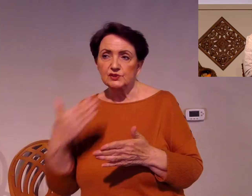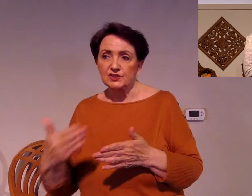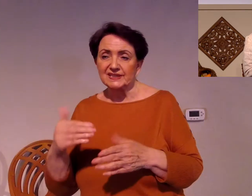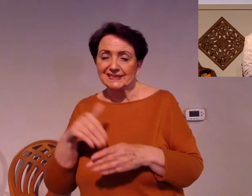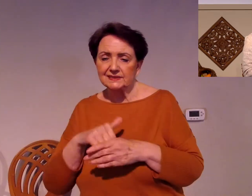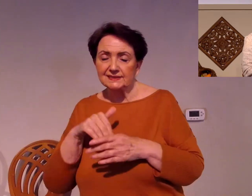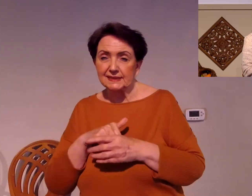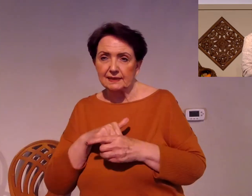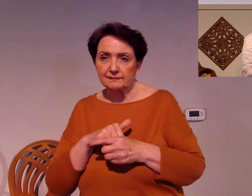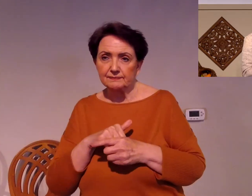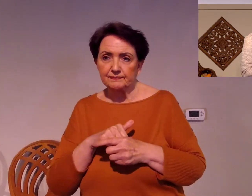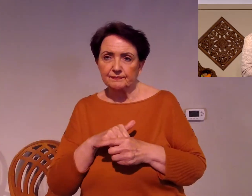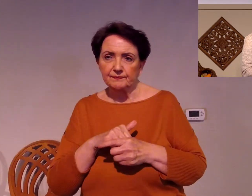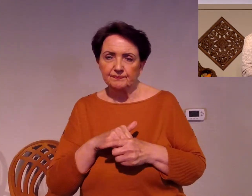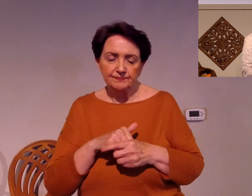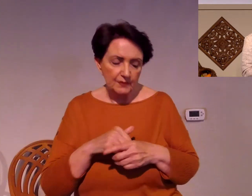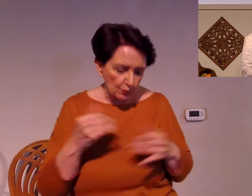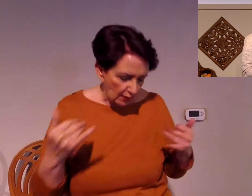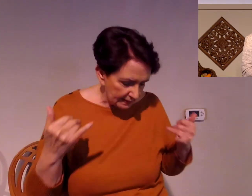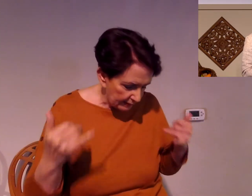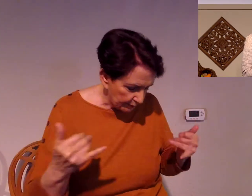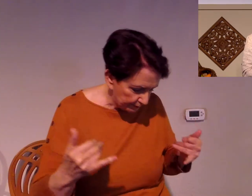inside of you right now.